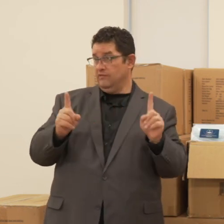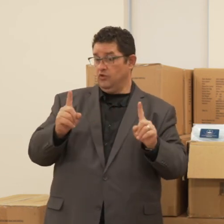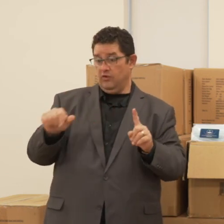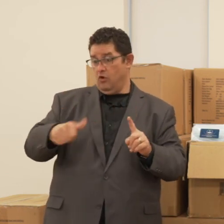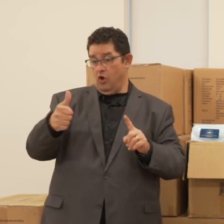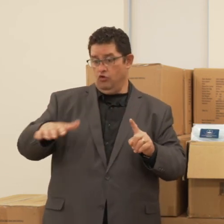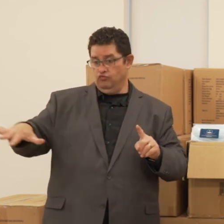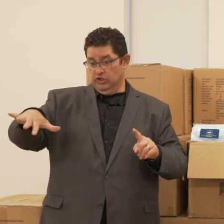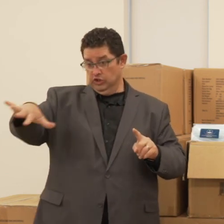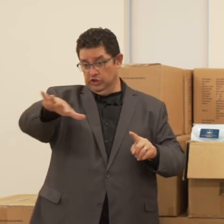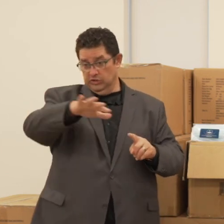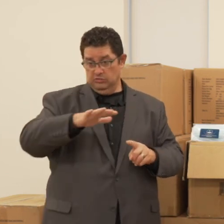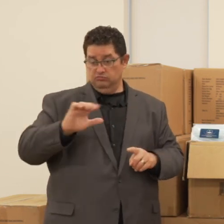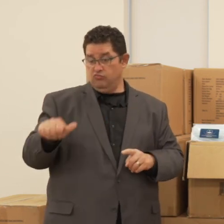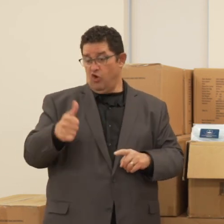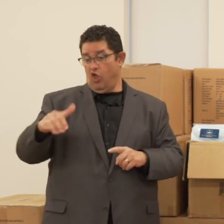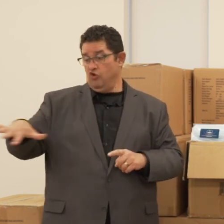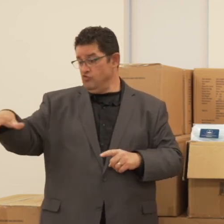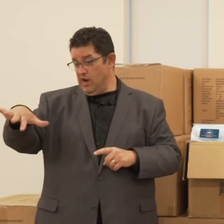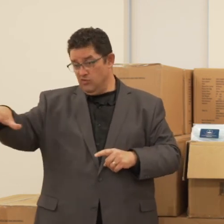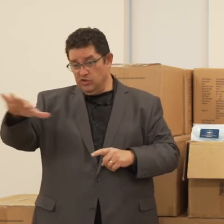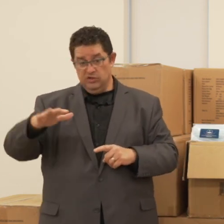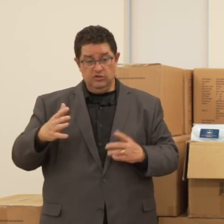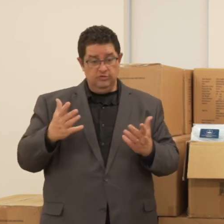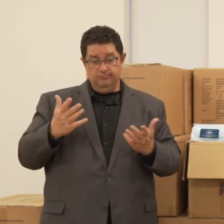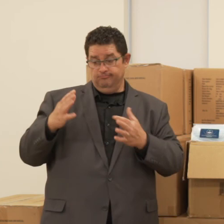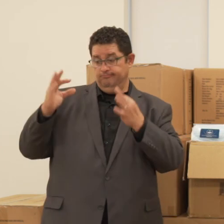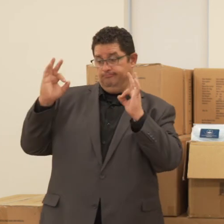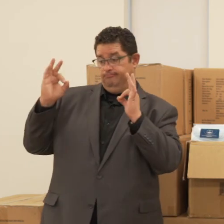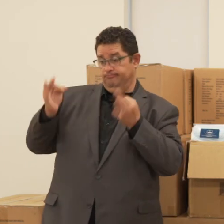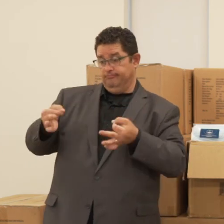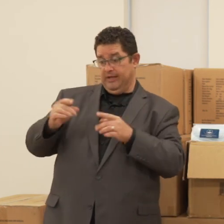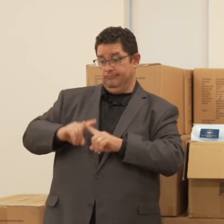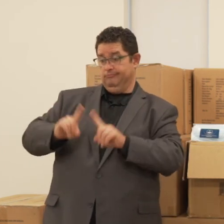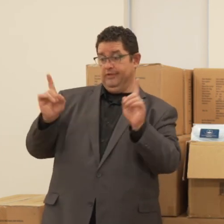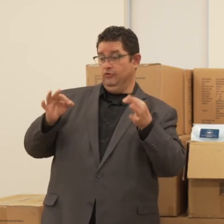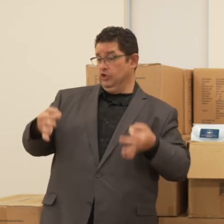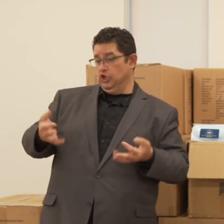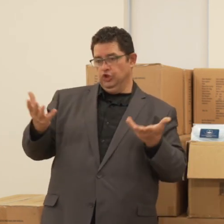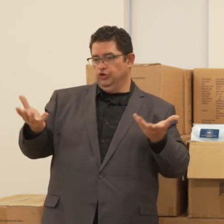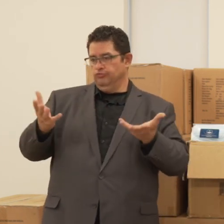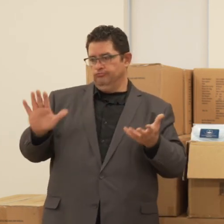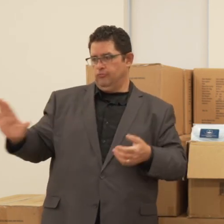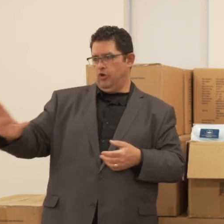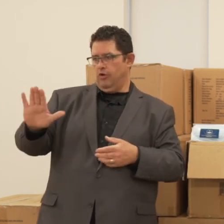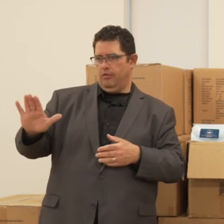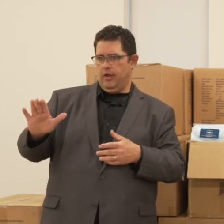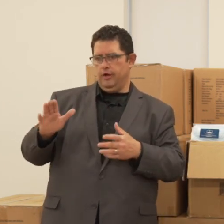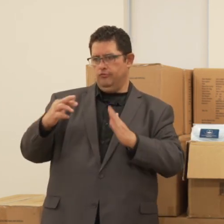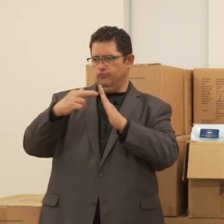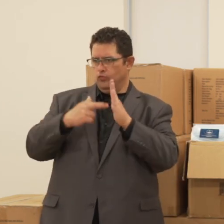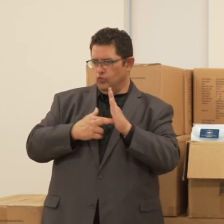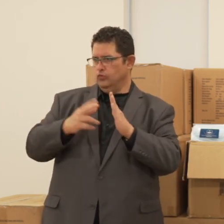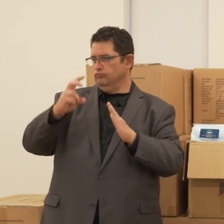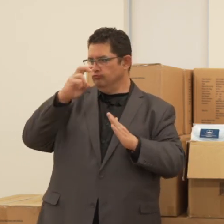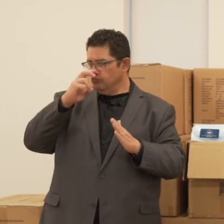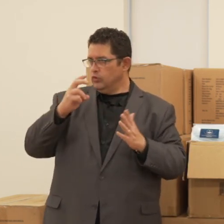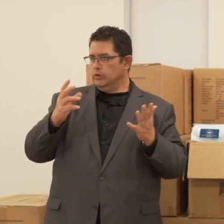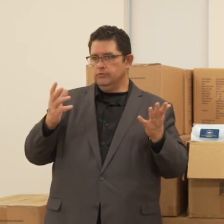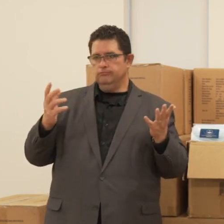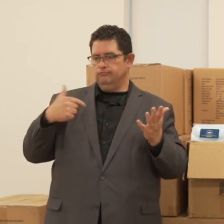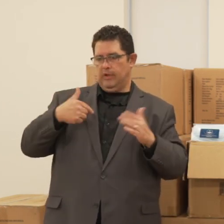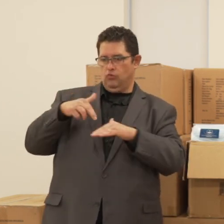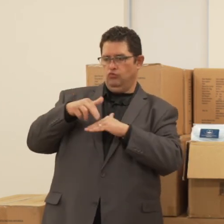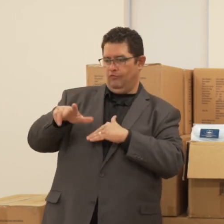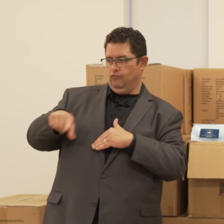region. Other counties, other jurisdictions have made many different decisions on their practices, on their guidelines, and I would